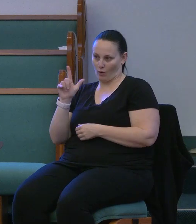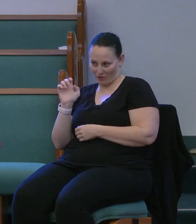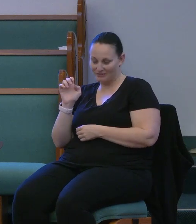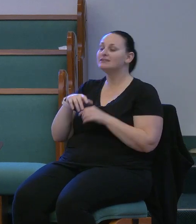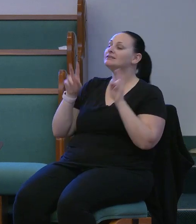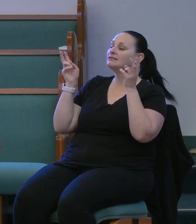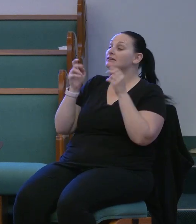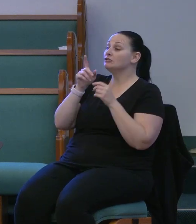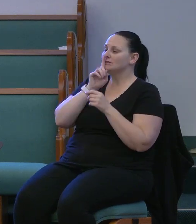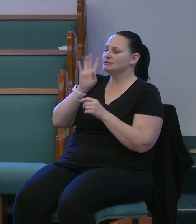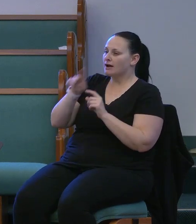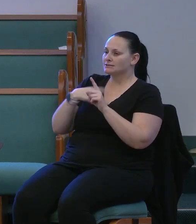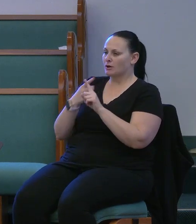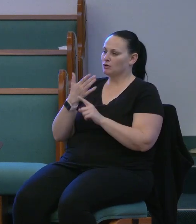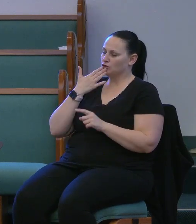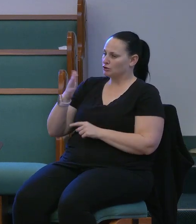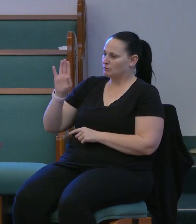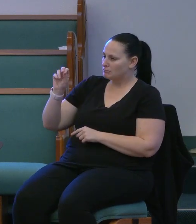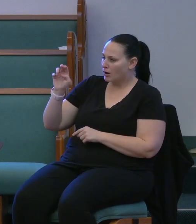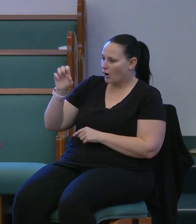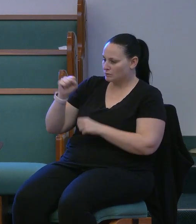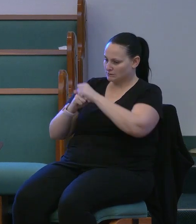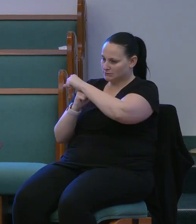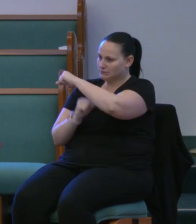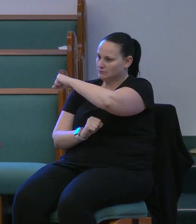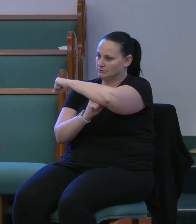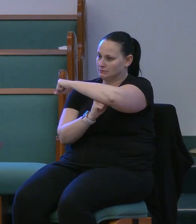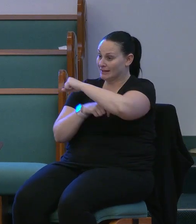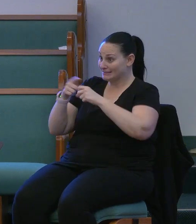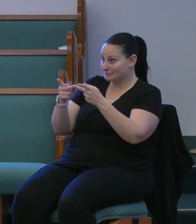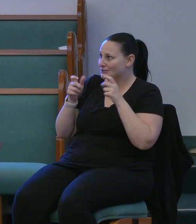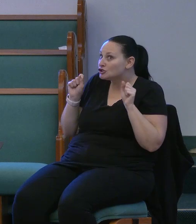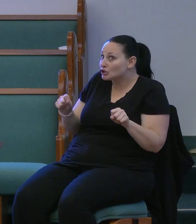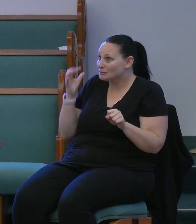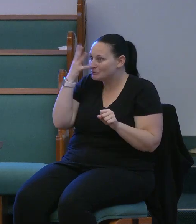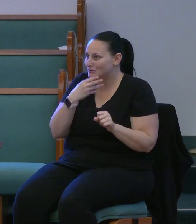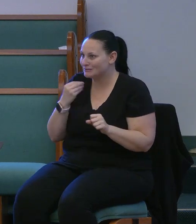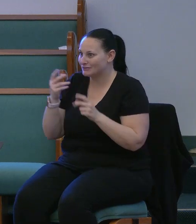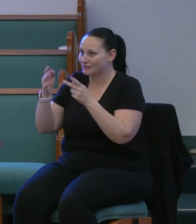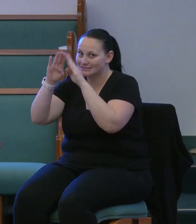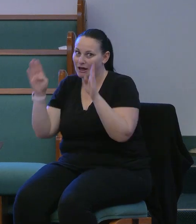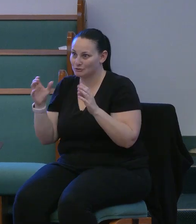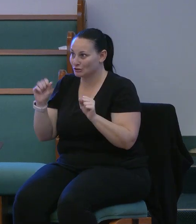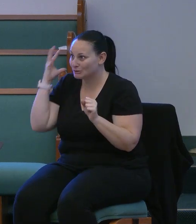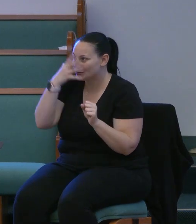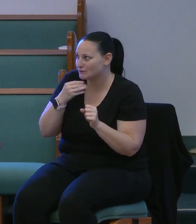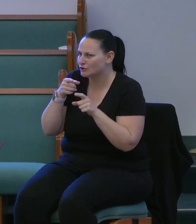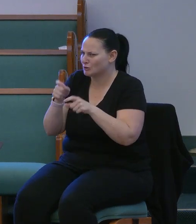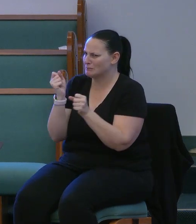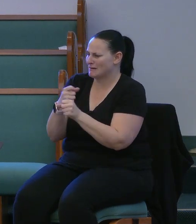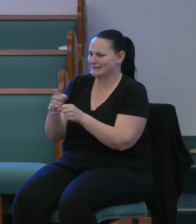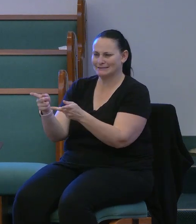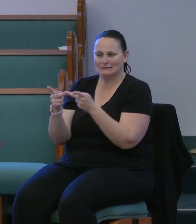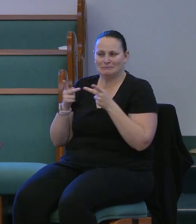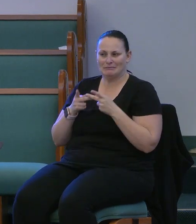on about good bones. This place could be beautiful, right? You could make this